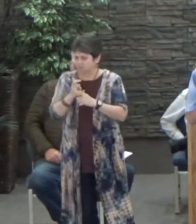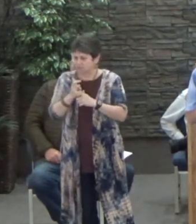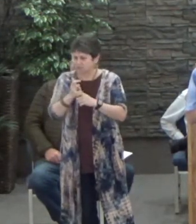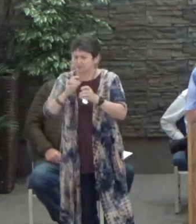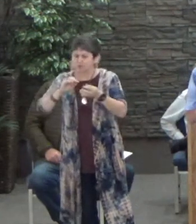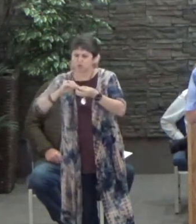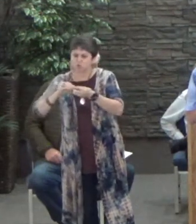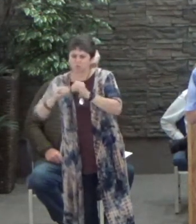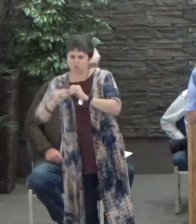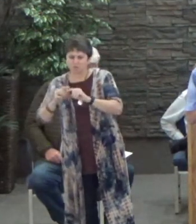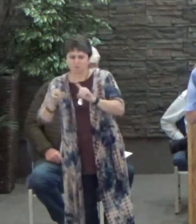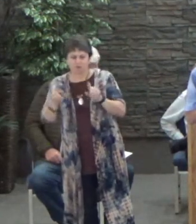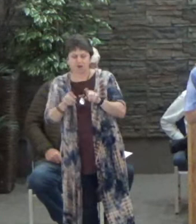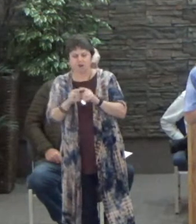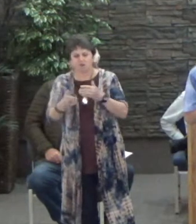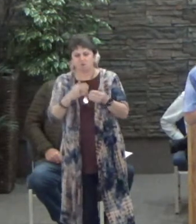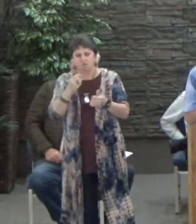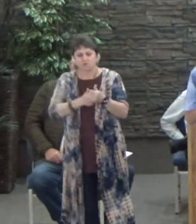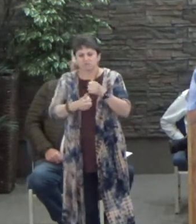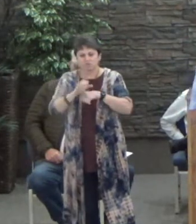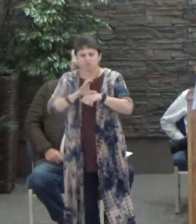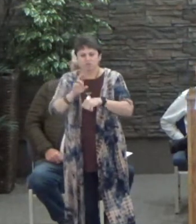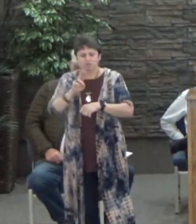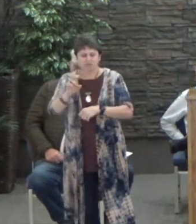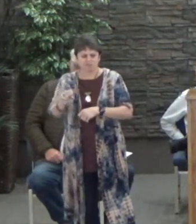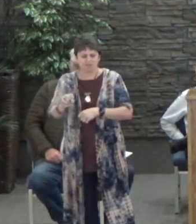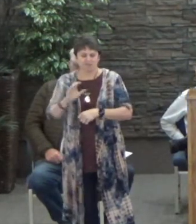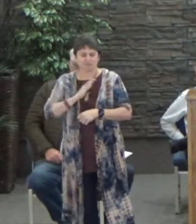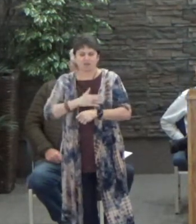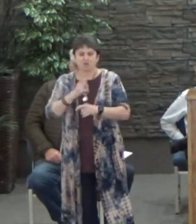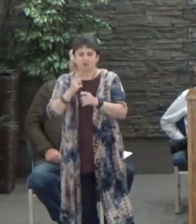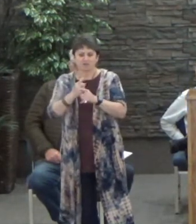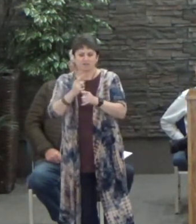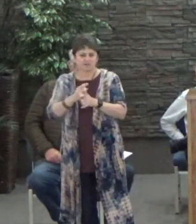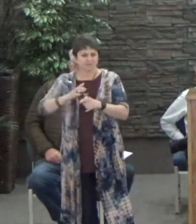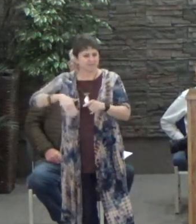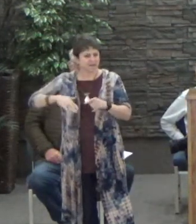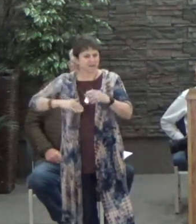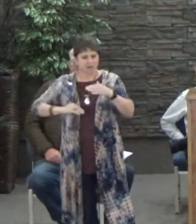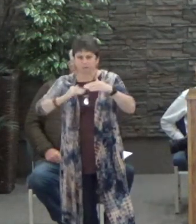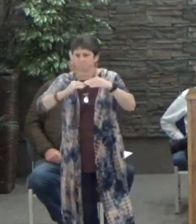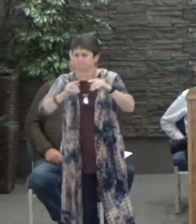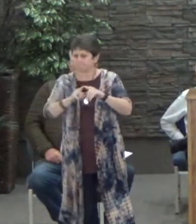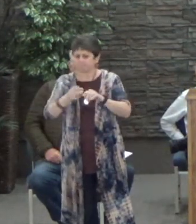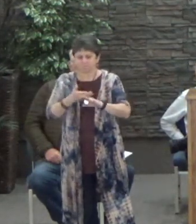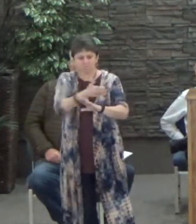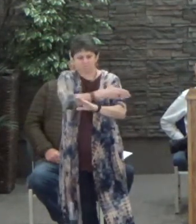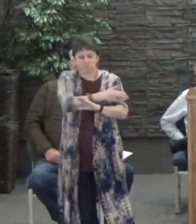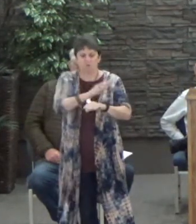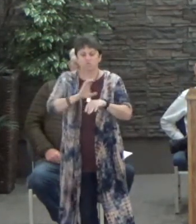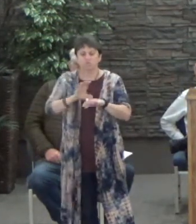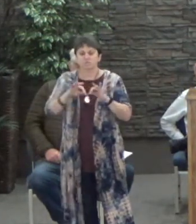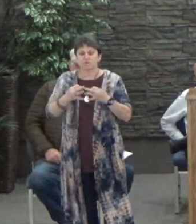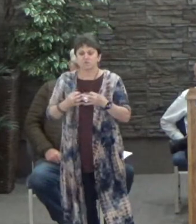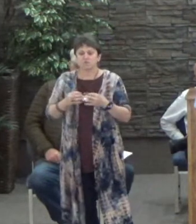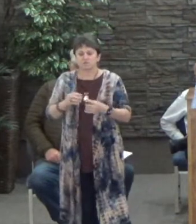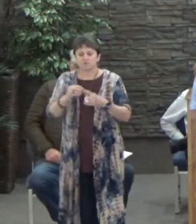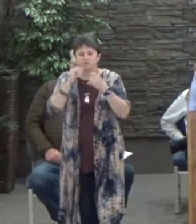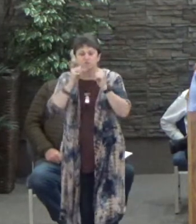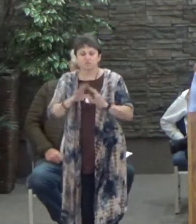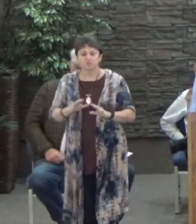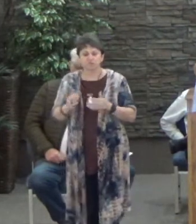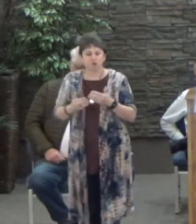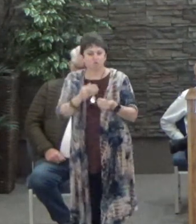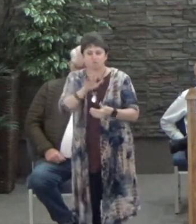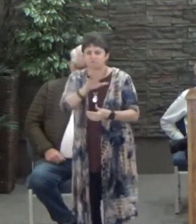numerically, but like almost every church in the U.S., our attendance is not quite what it was. The congregation was especially blessed for